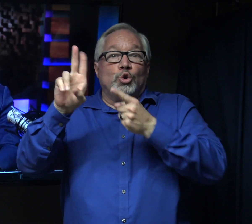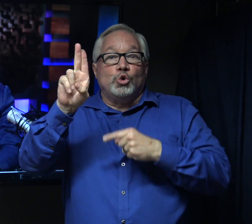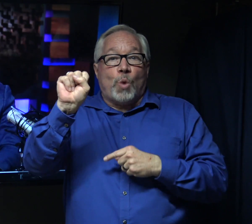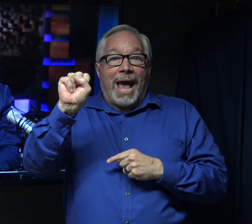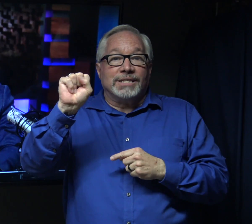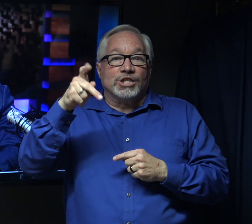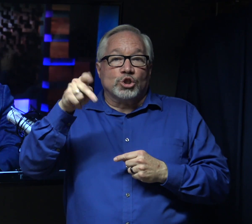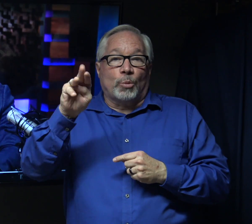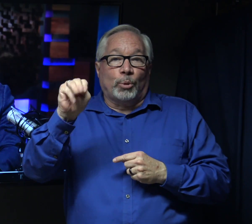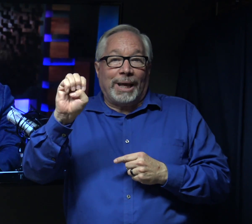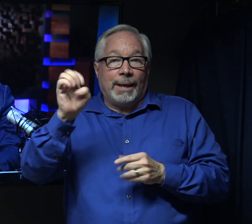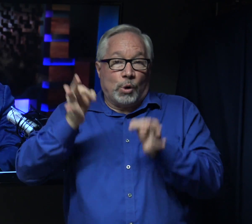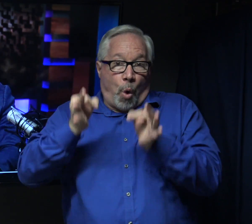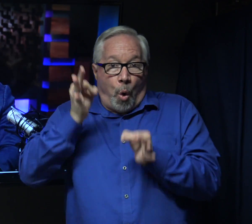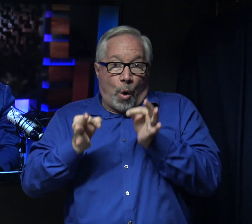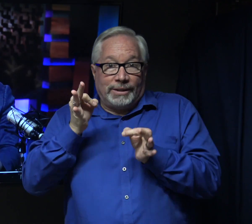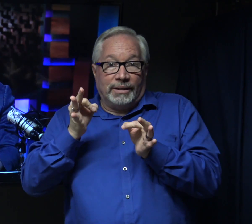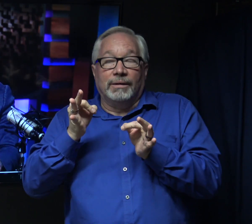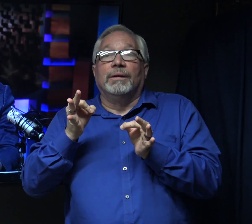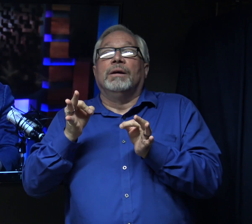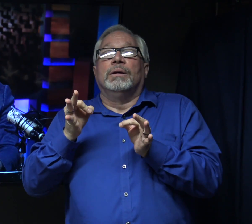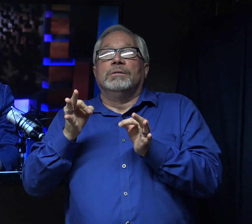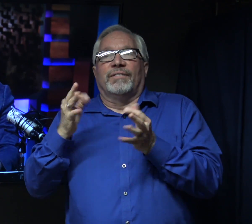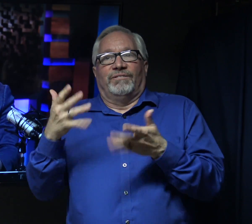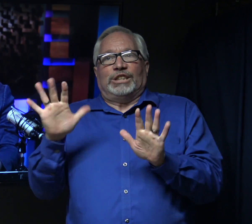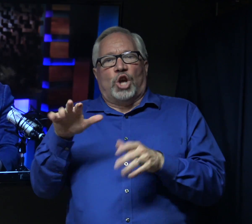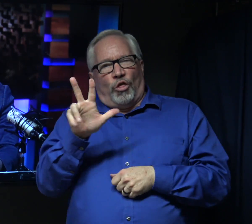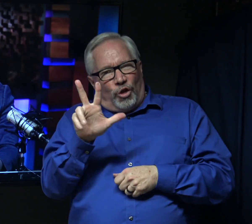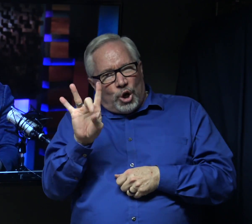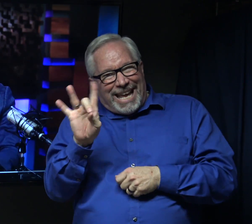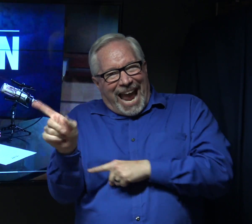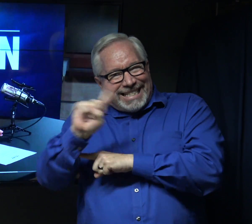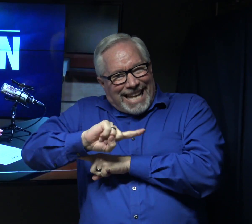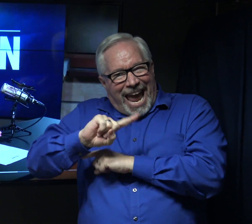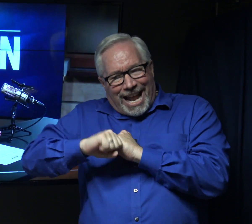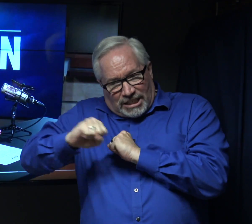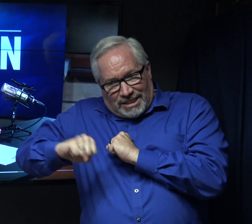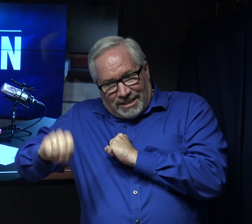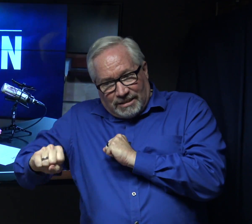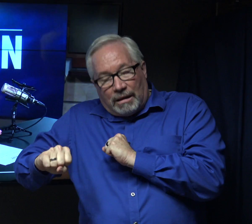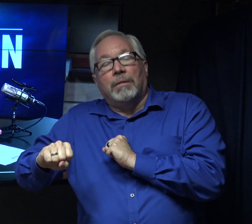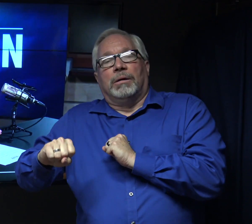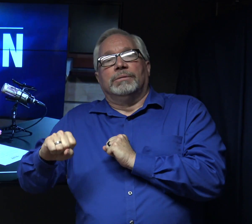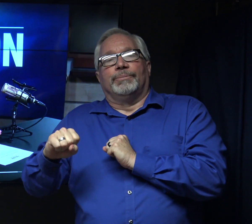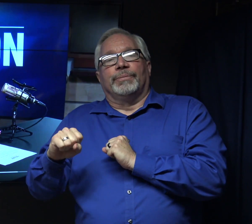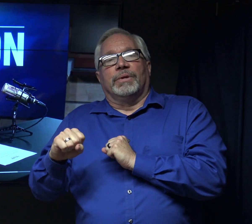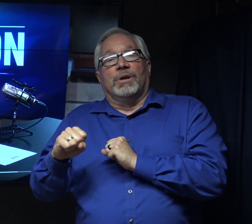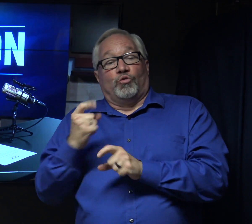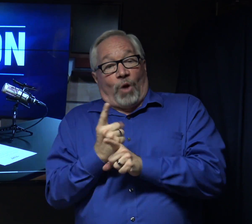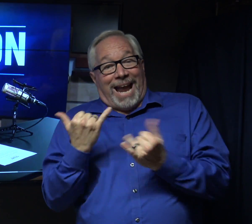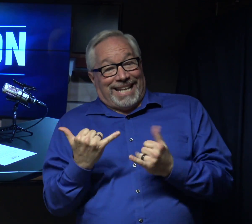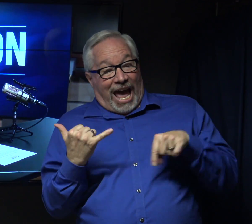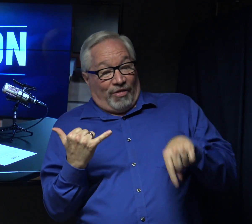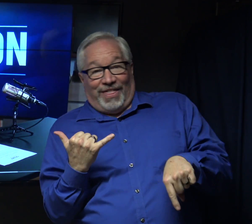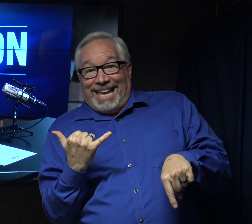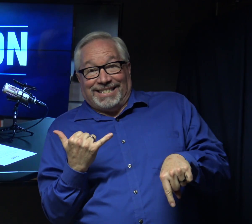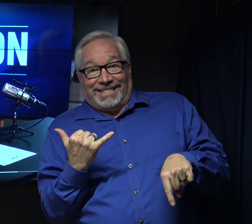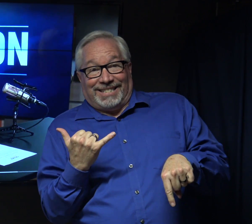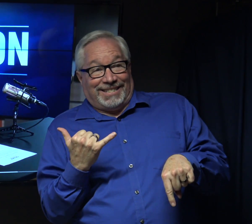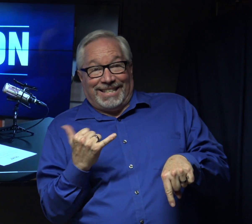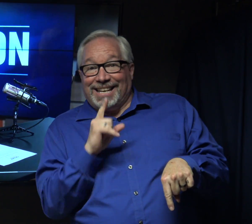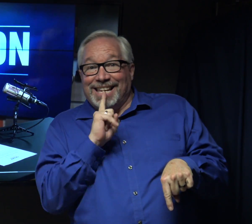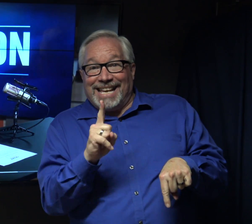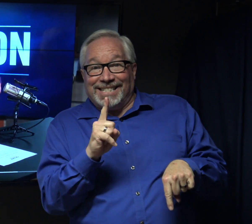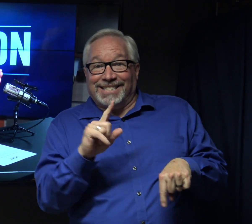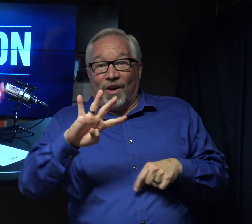decisions there. Ultimately, the recount was stopped, but that was a 38-day process. By my count, we are right now in day 4